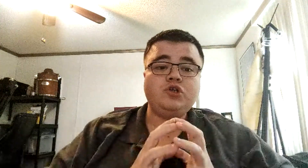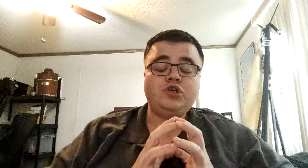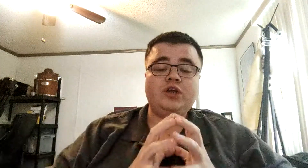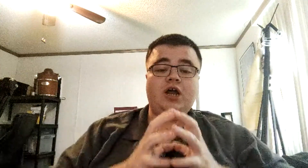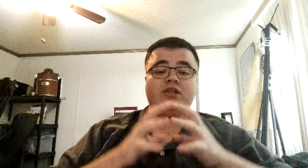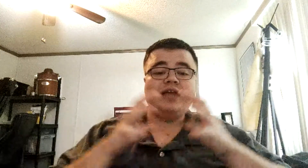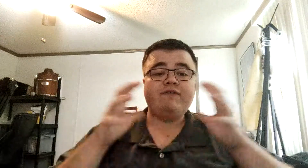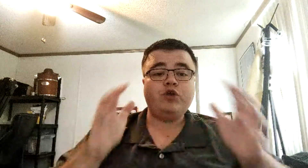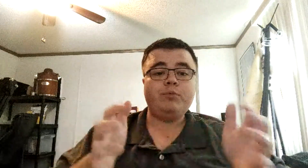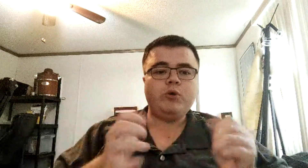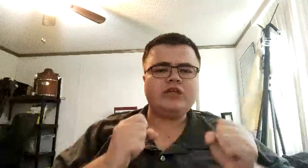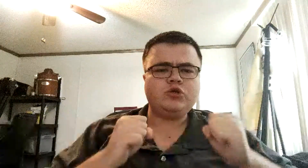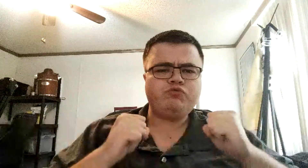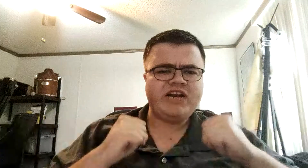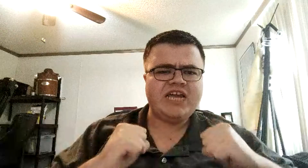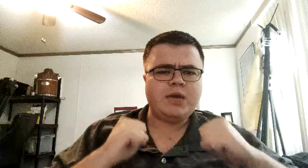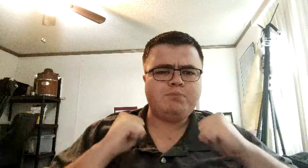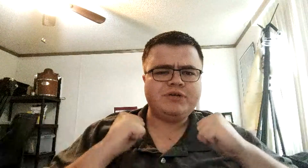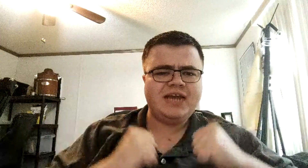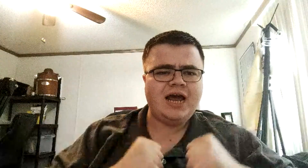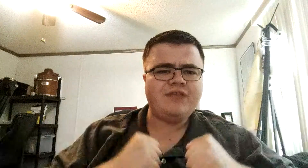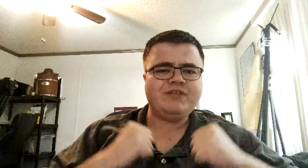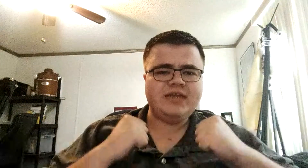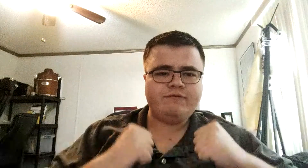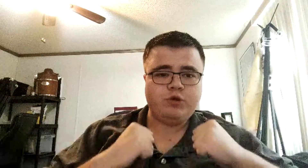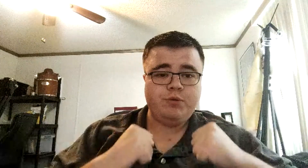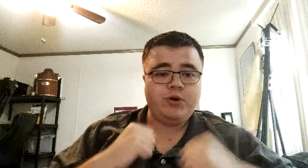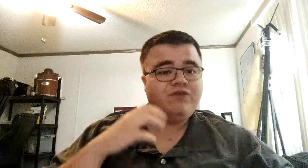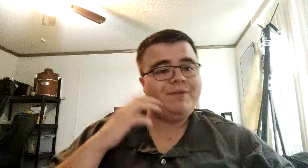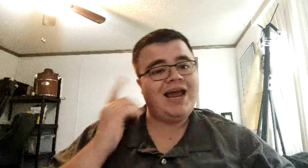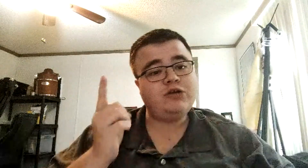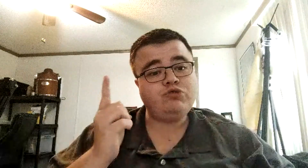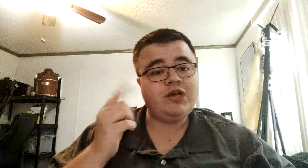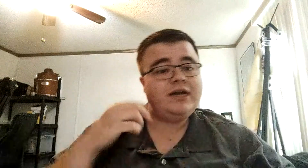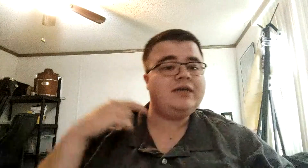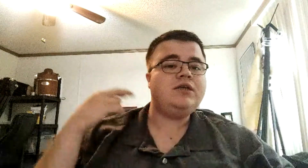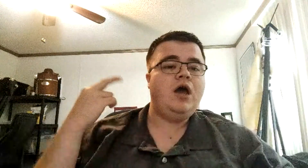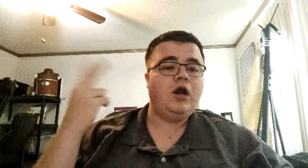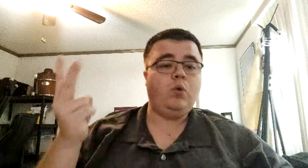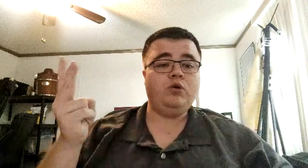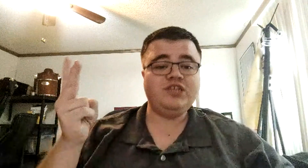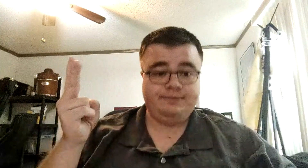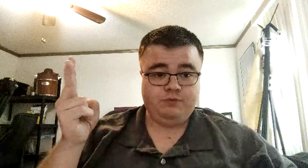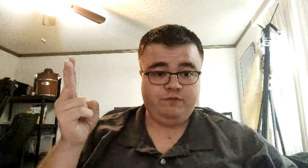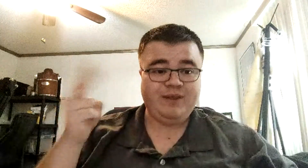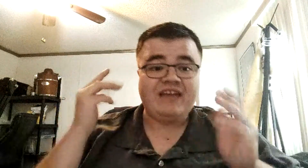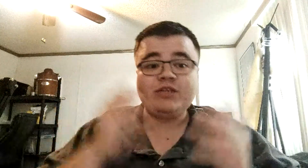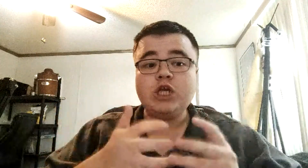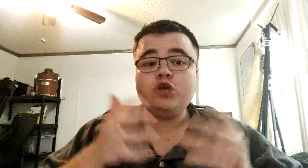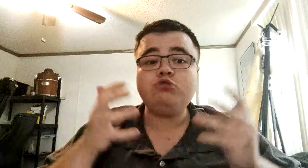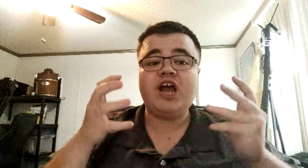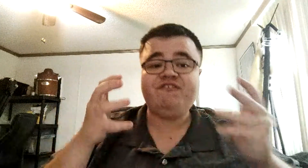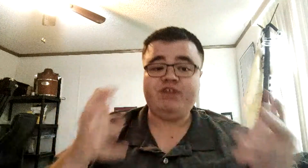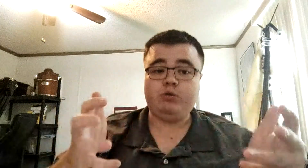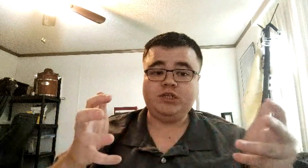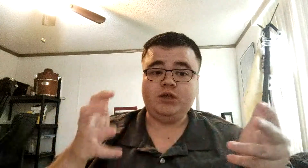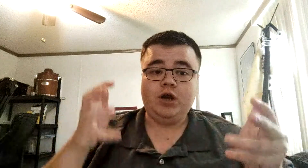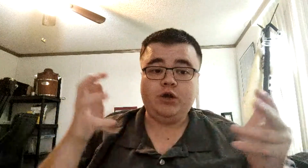established the deaf community to really protect the deaf community from eugenics and oralism movement. That's a huge influence of the